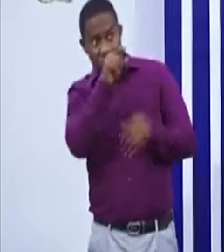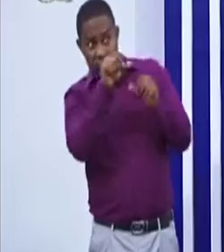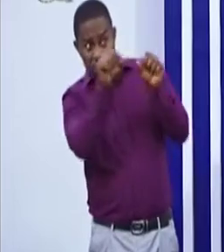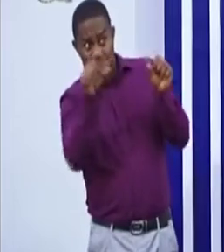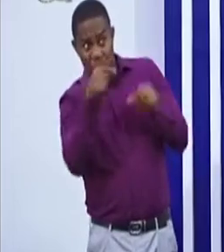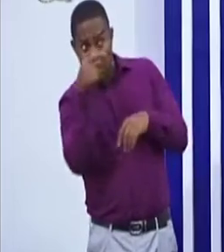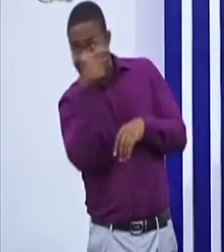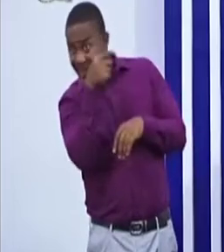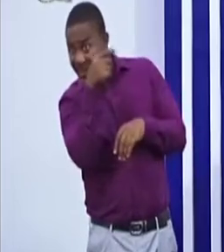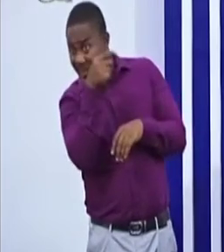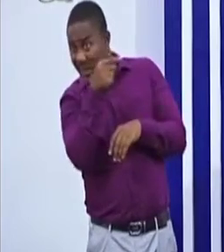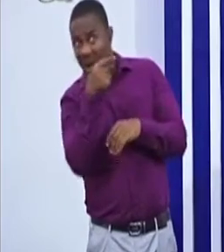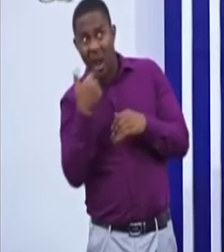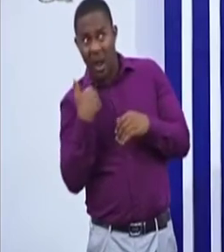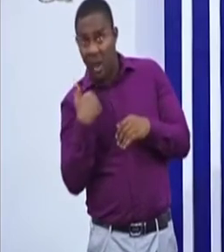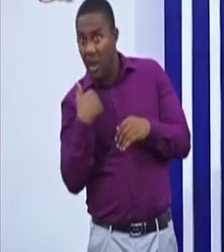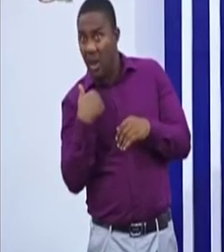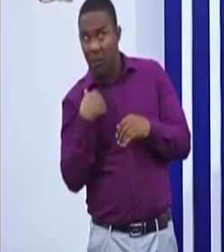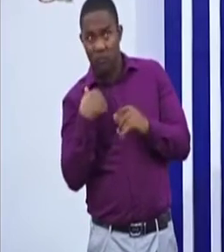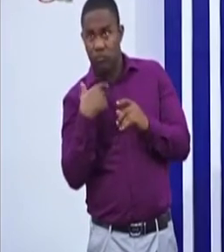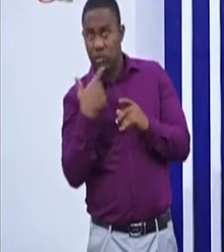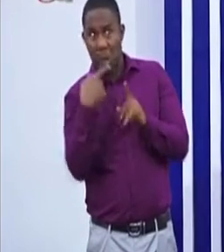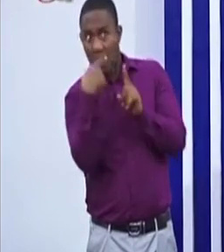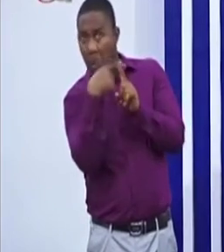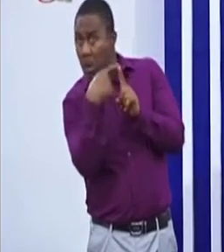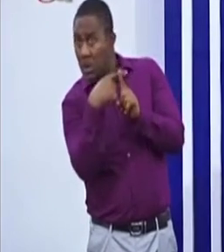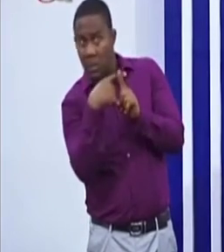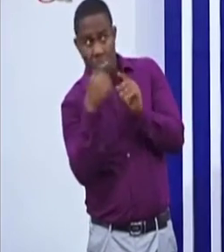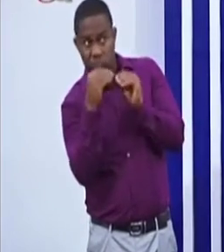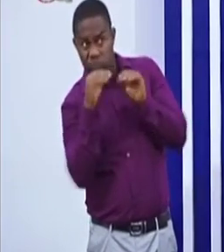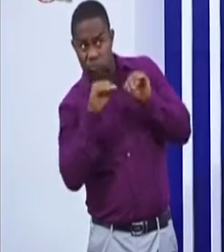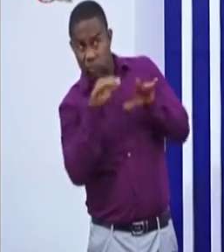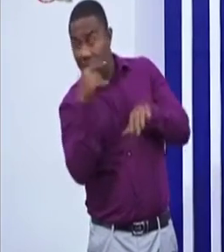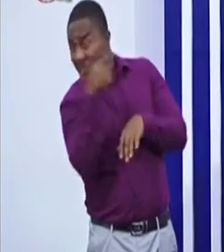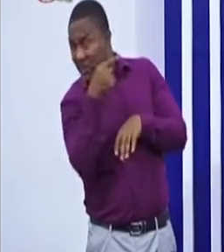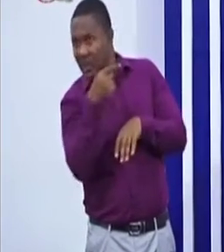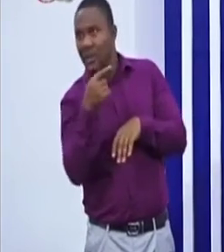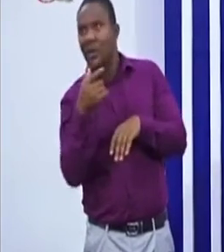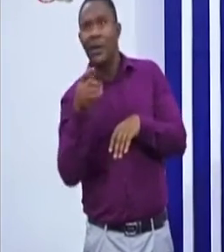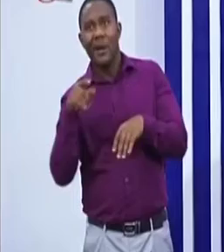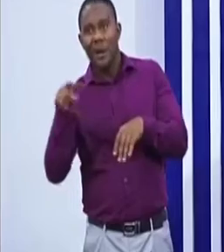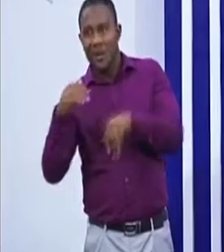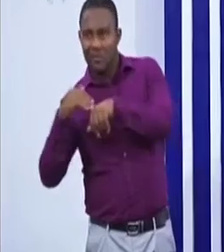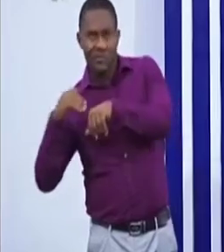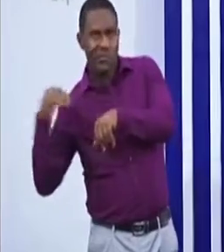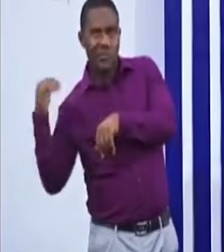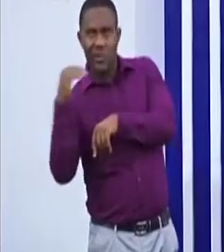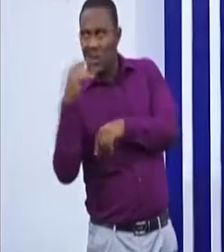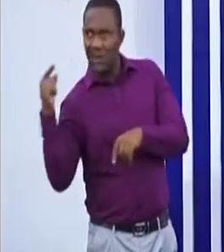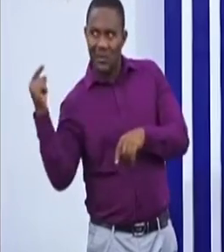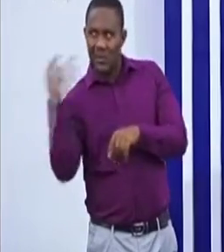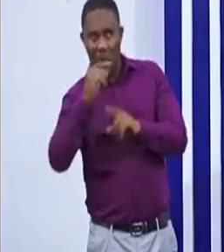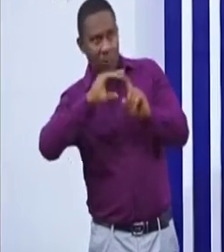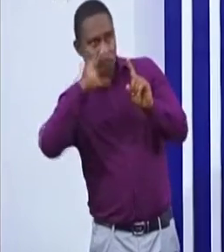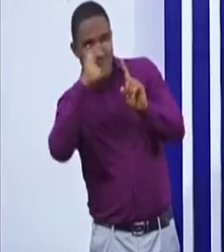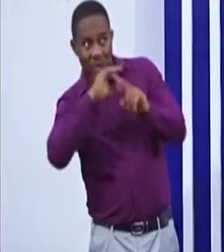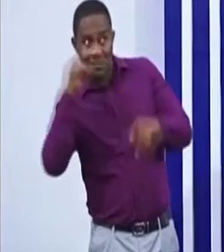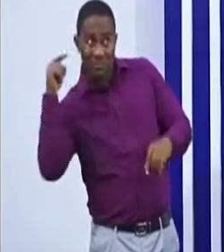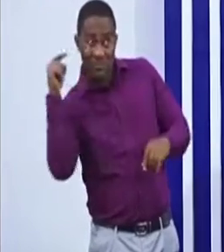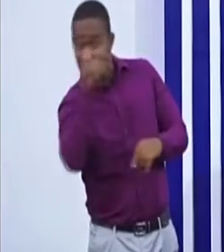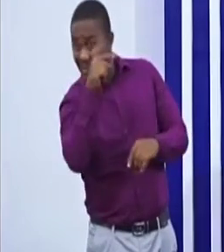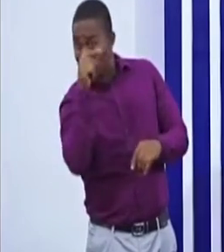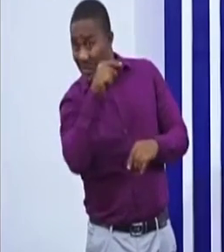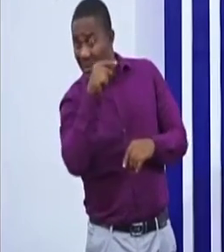symptoms that are akin to the virus symptoms, to enable them send the contact tracers to those areas, to